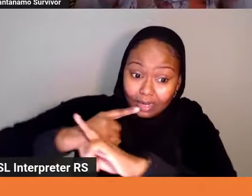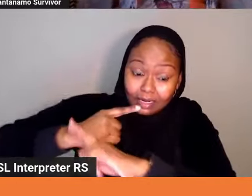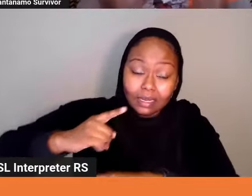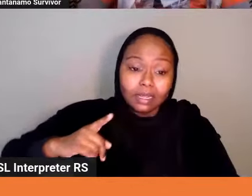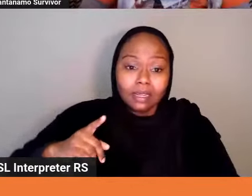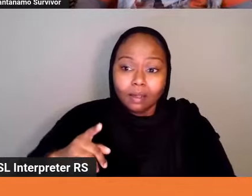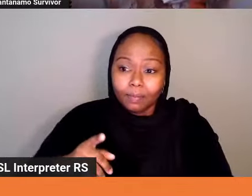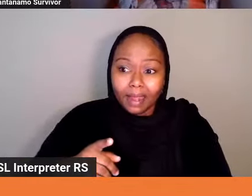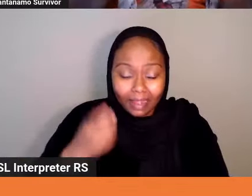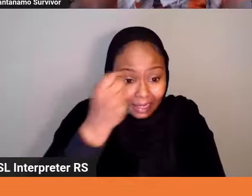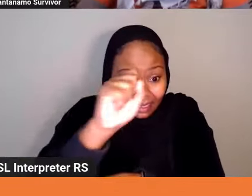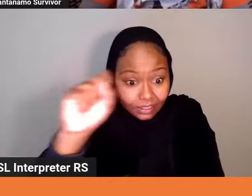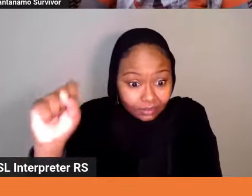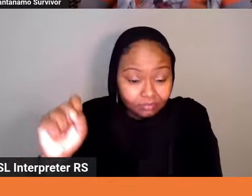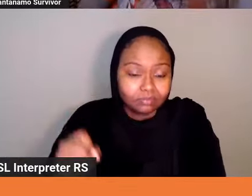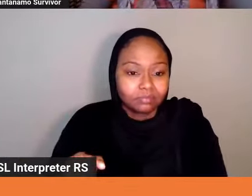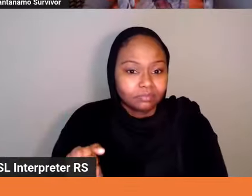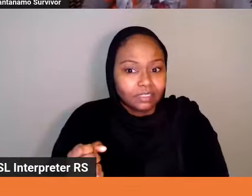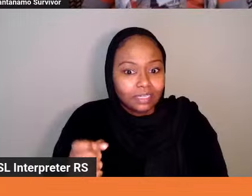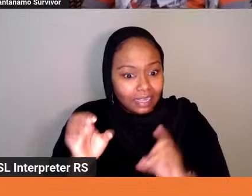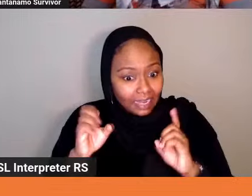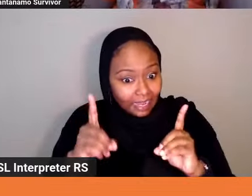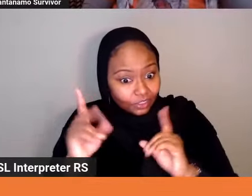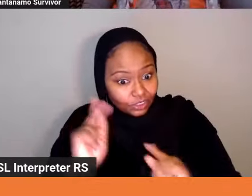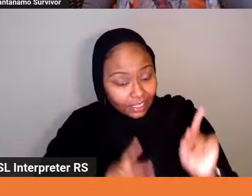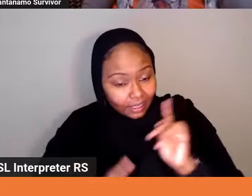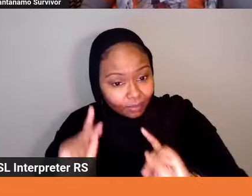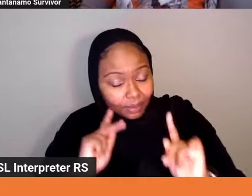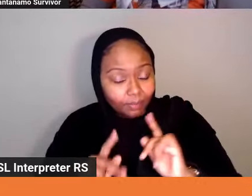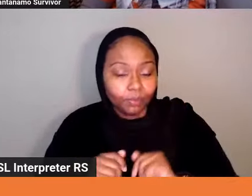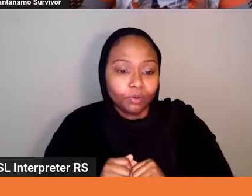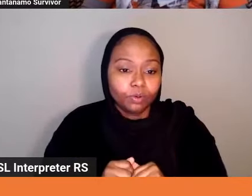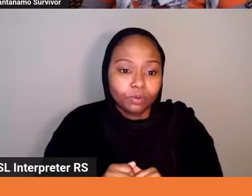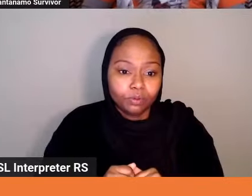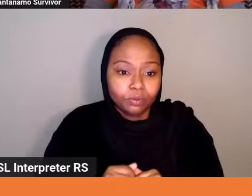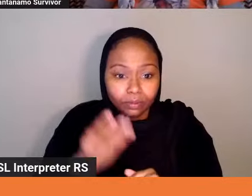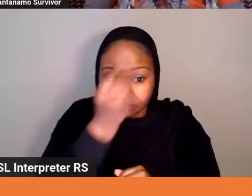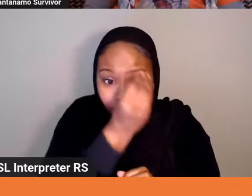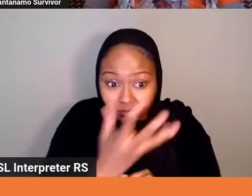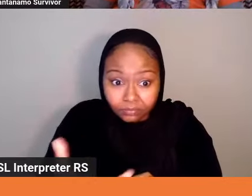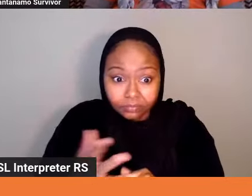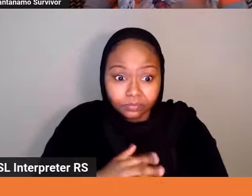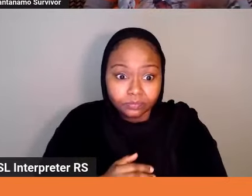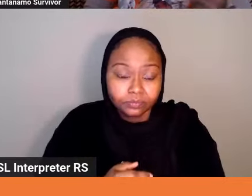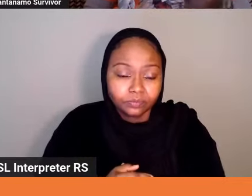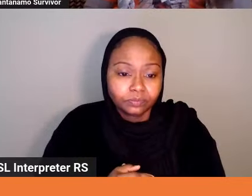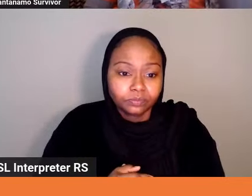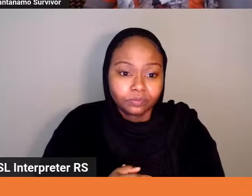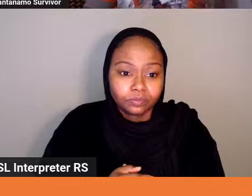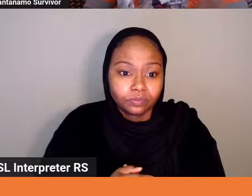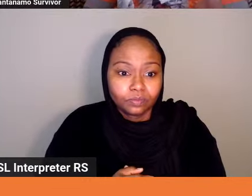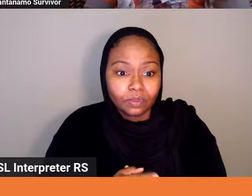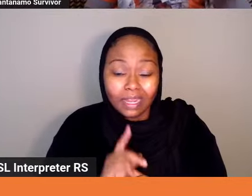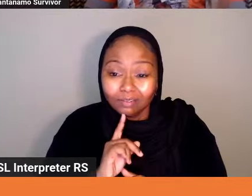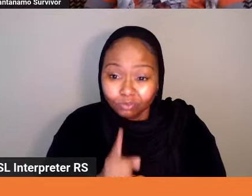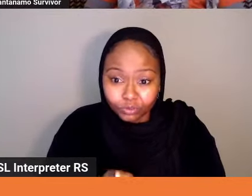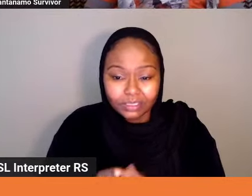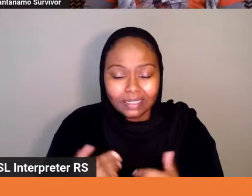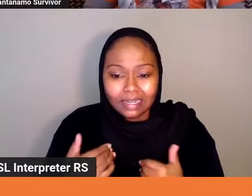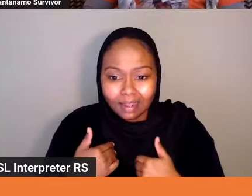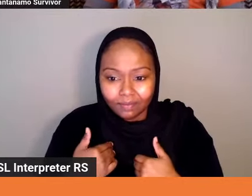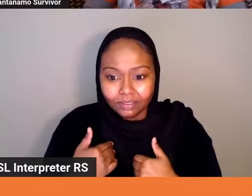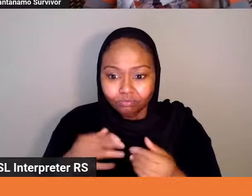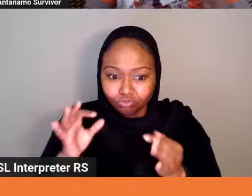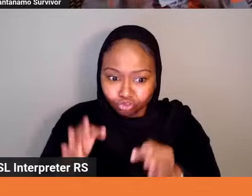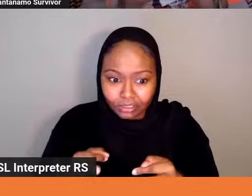out, educating people, protesting, activism, and so on, and also calling for justice and